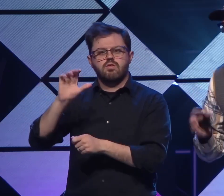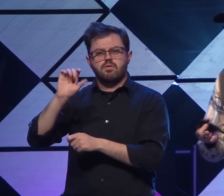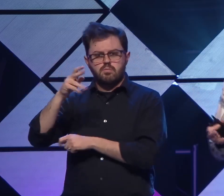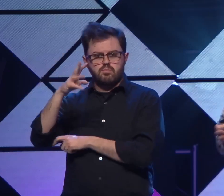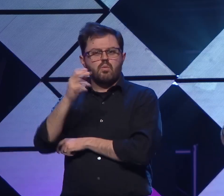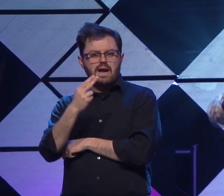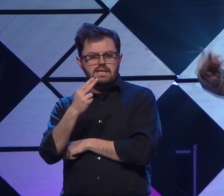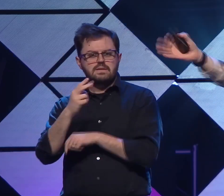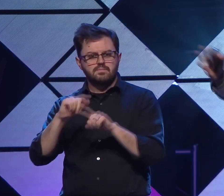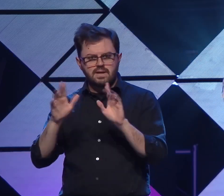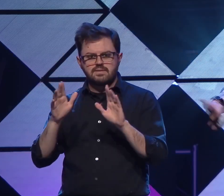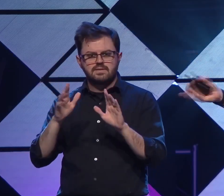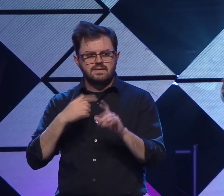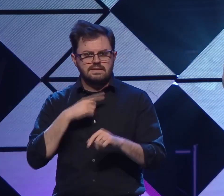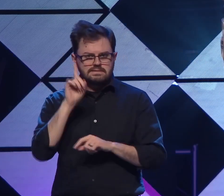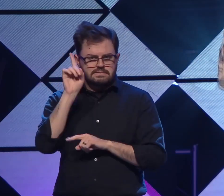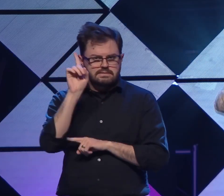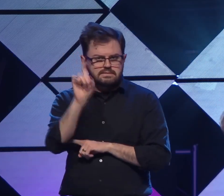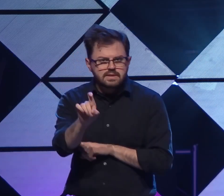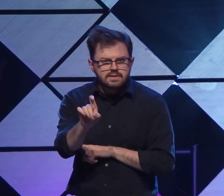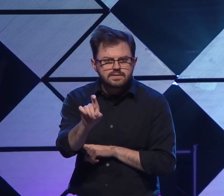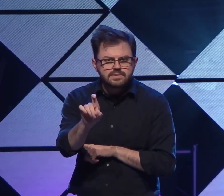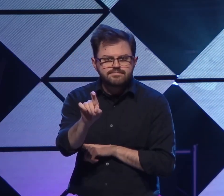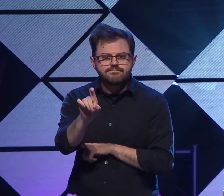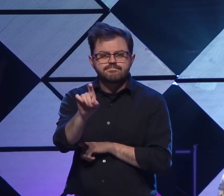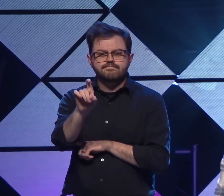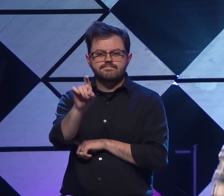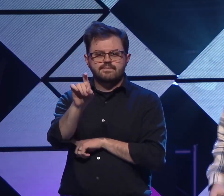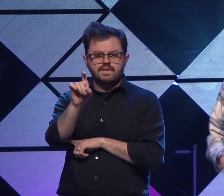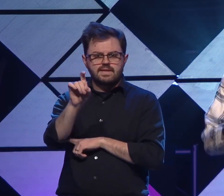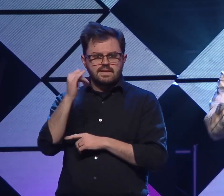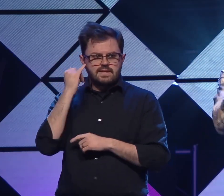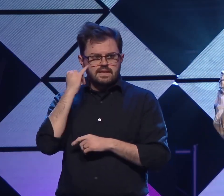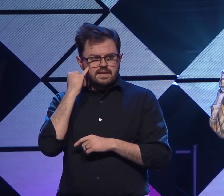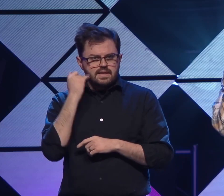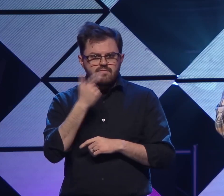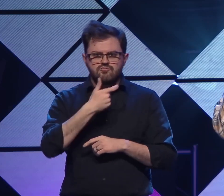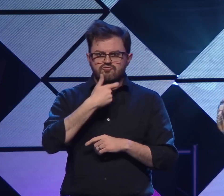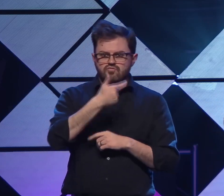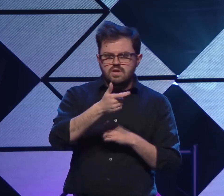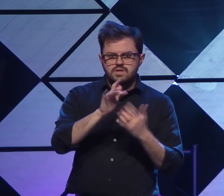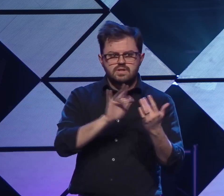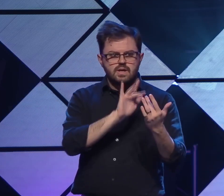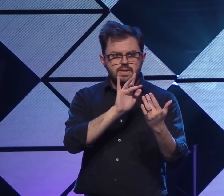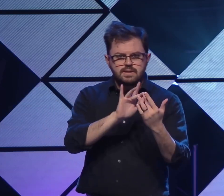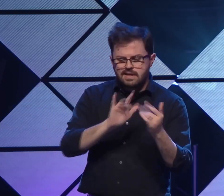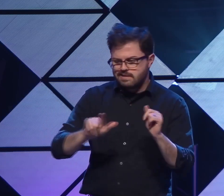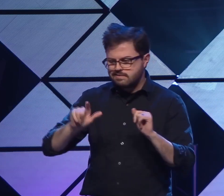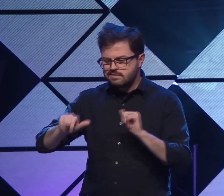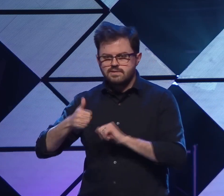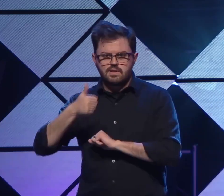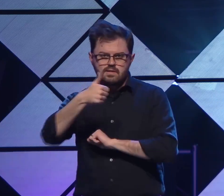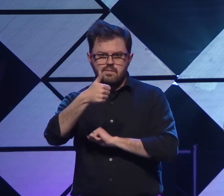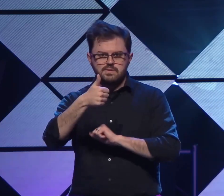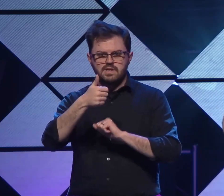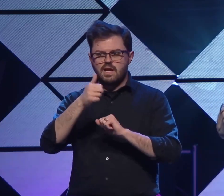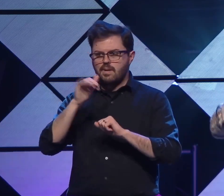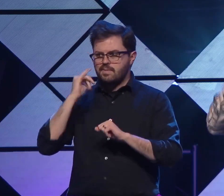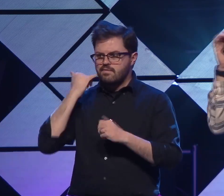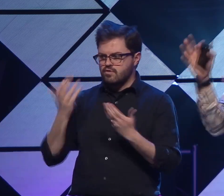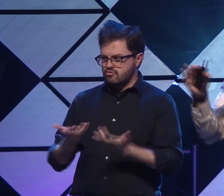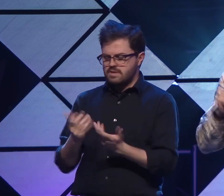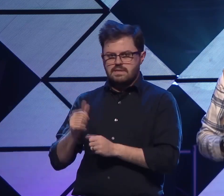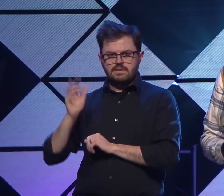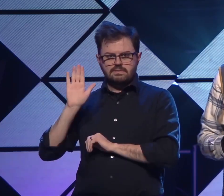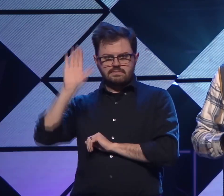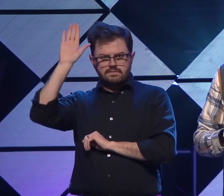you have ever worked with somebody? You got to loosen up. I want you to raise your hand. If you're tuning in online, get ready to just give me a thumbs up in the chat or say